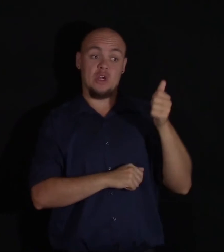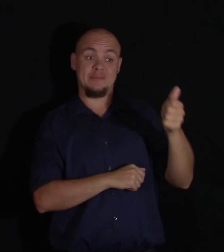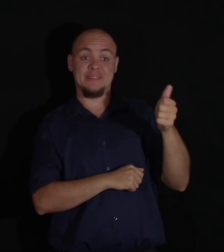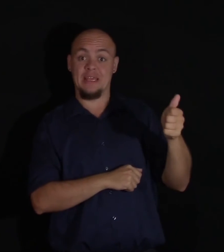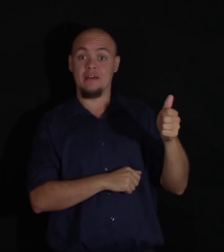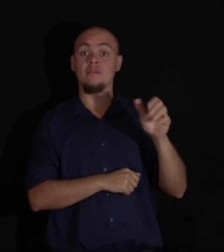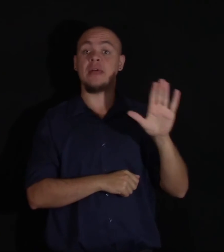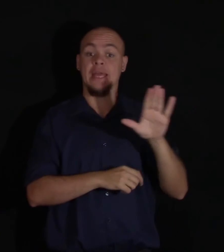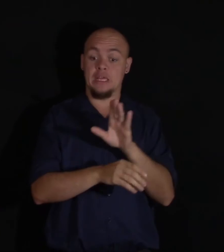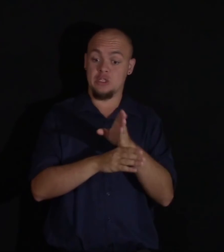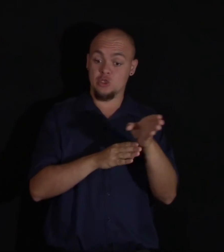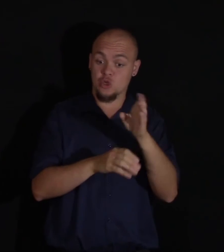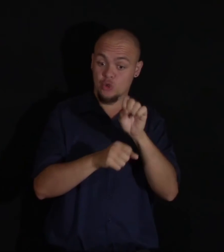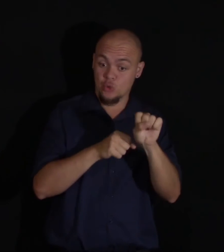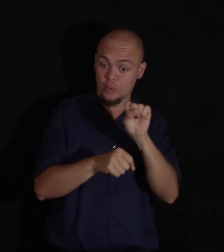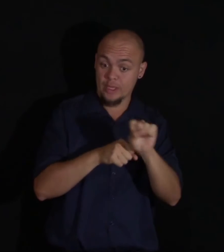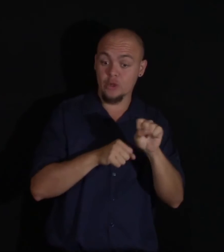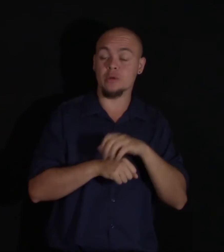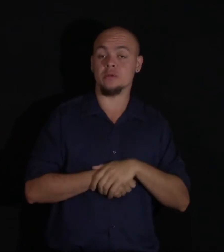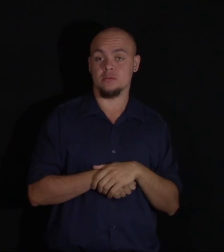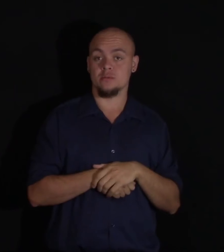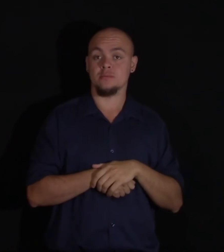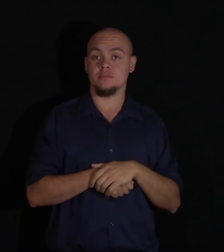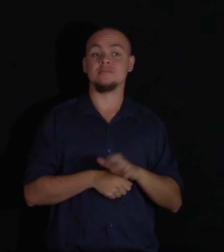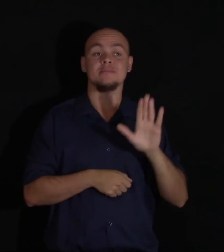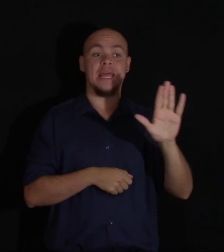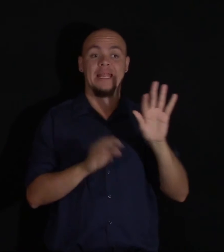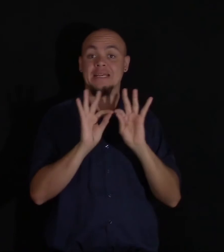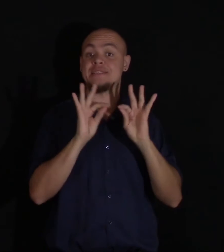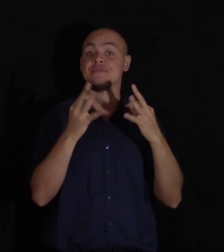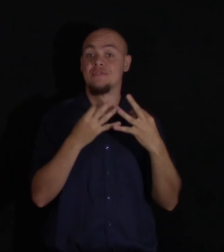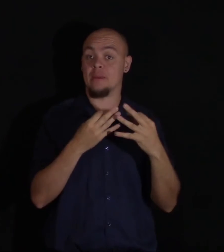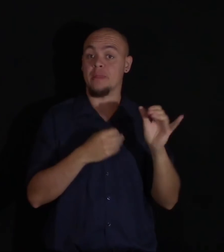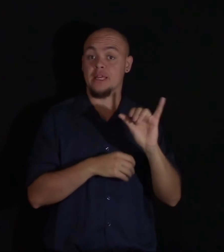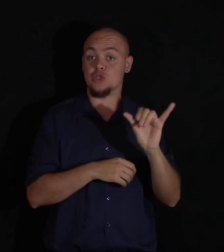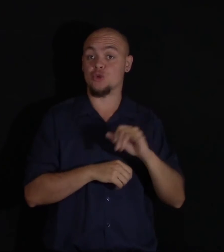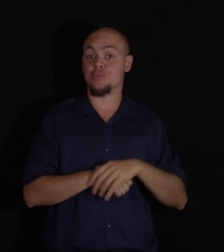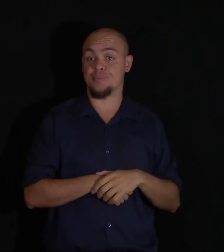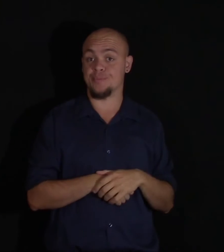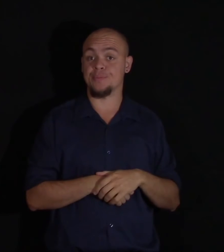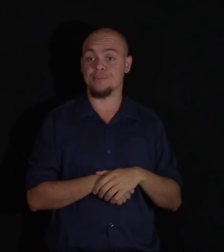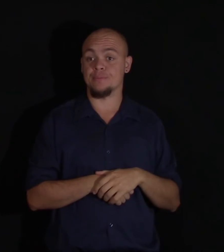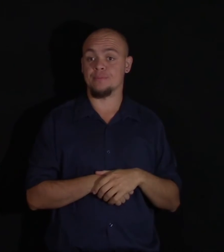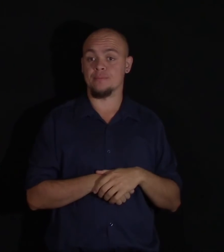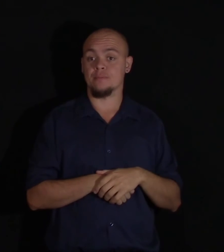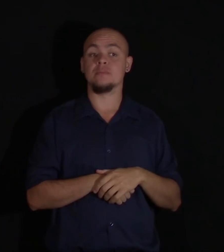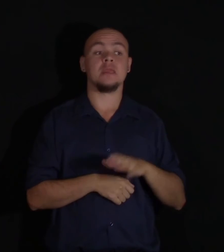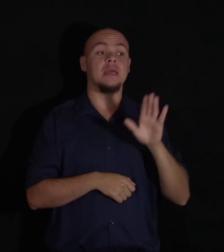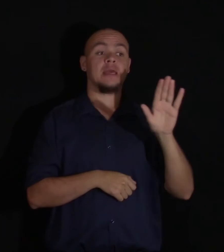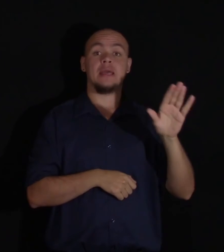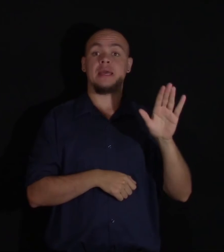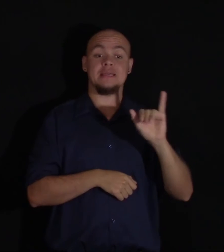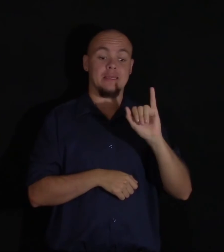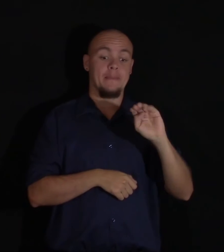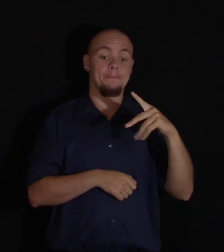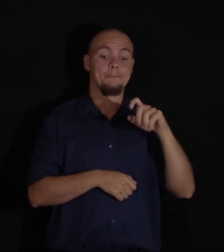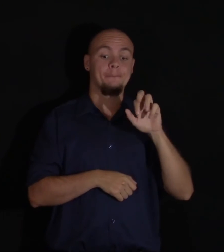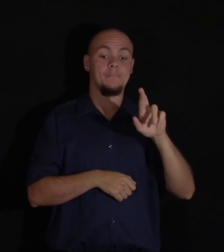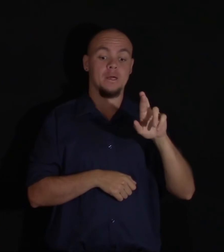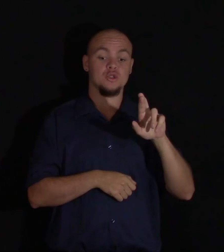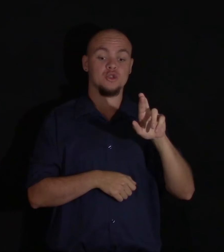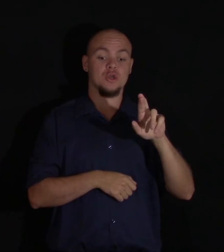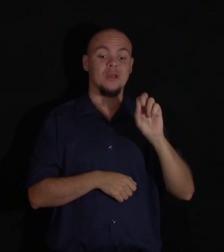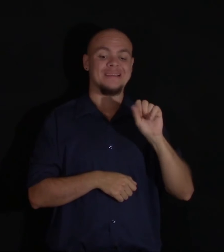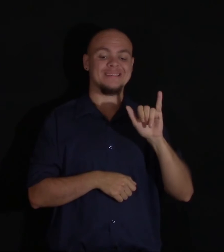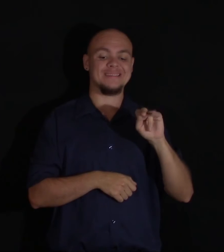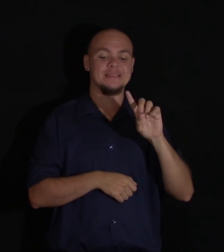his career, and also his family. He defeated his imposter syndrome by sharing